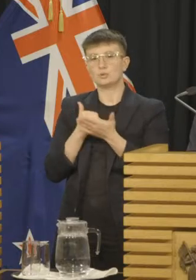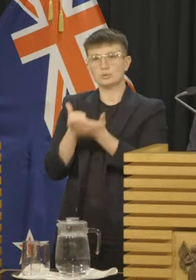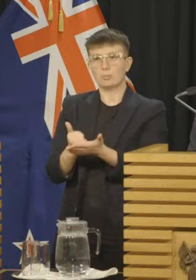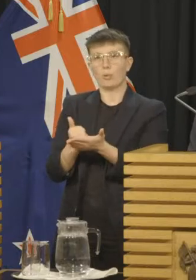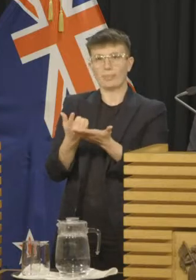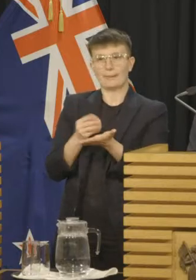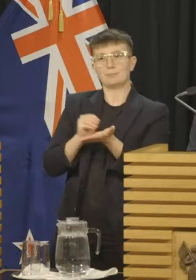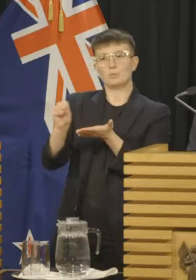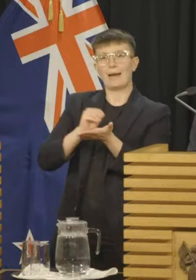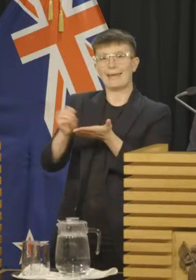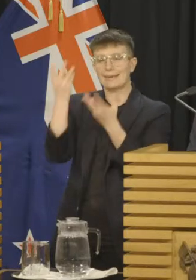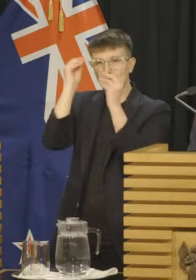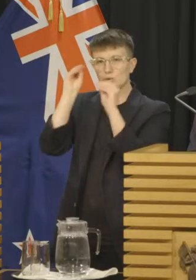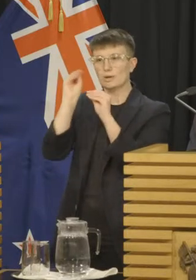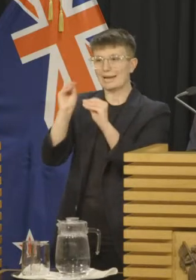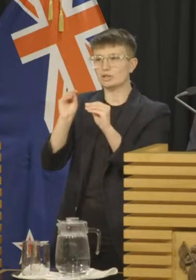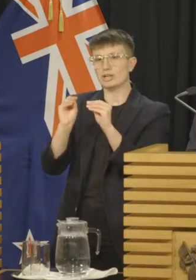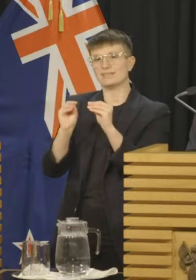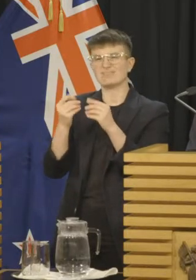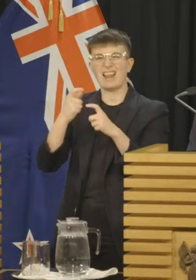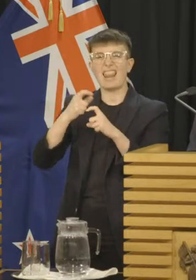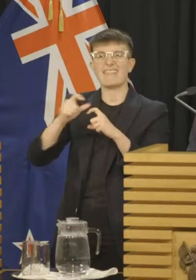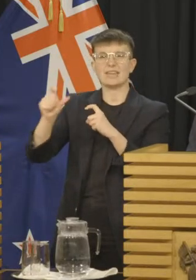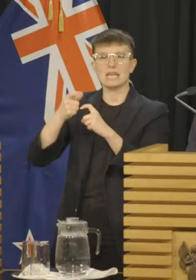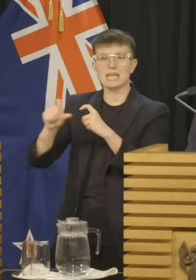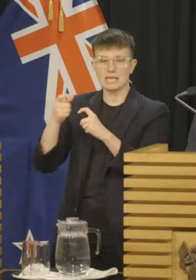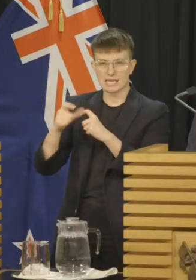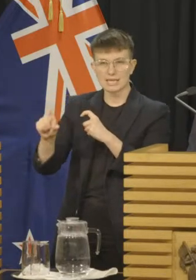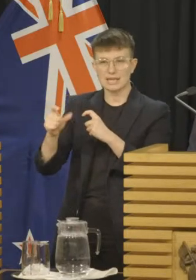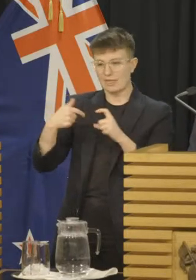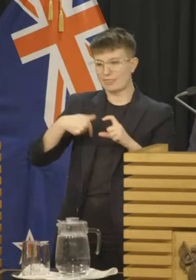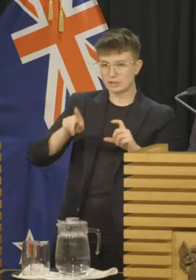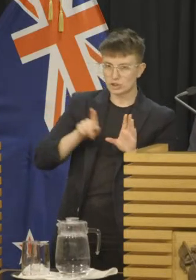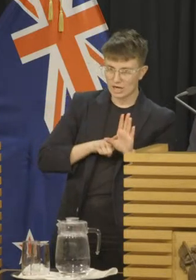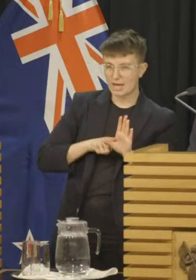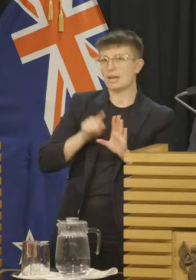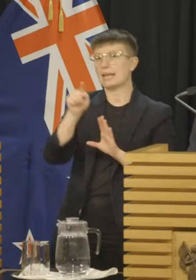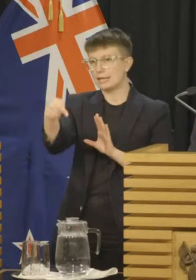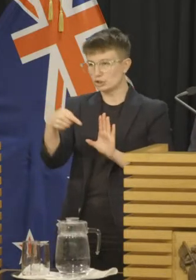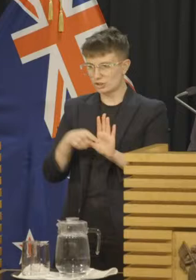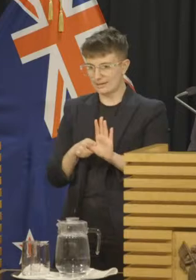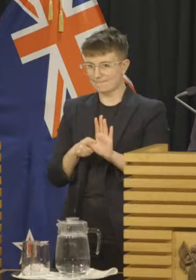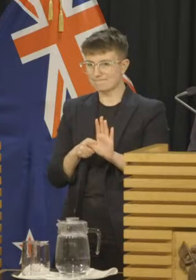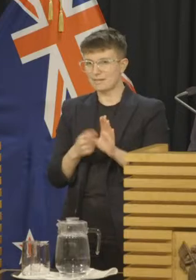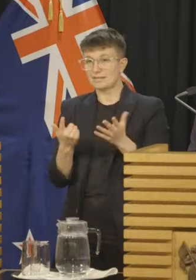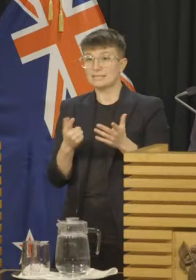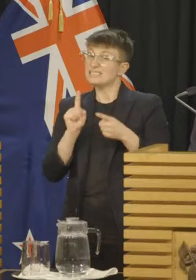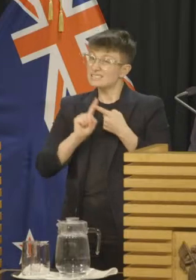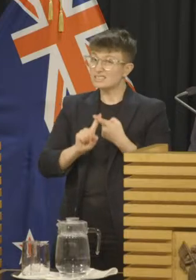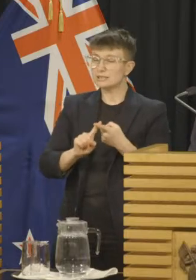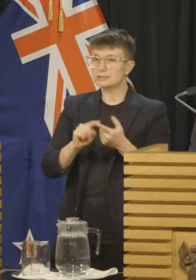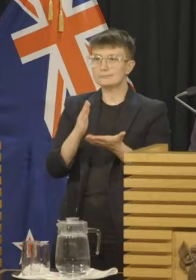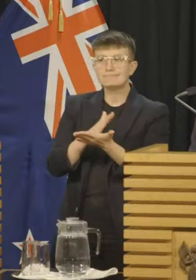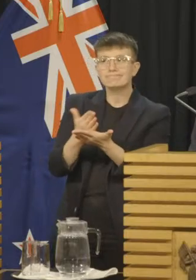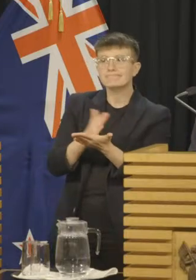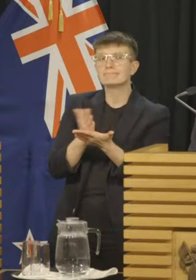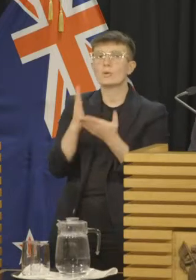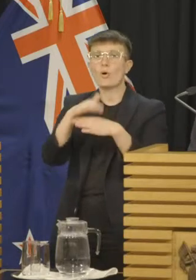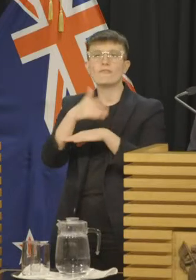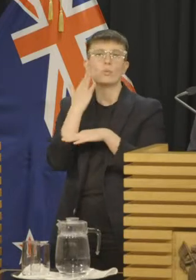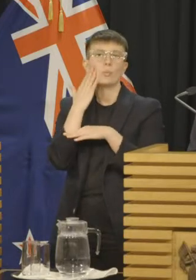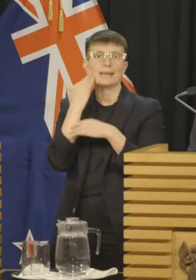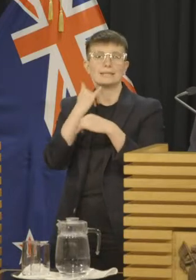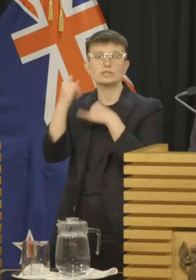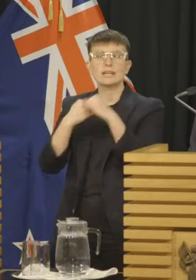next year. I know much of the recovery is dependent on when New Zealand will be able to reopen our borders to international